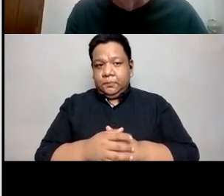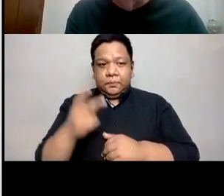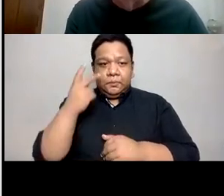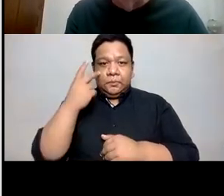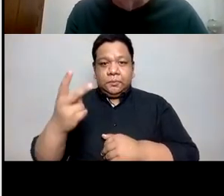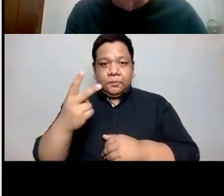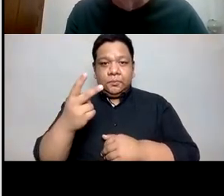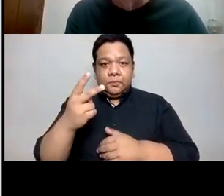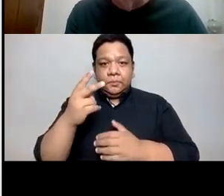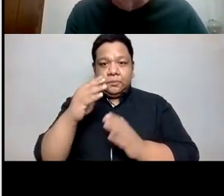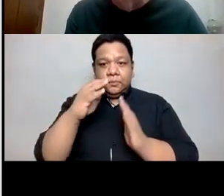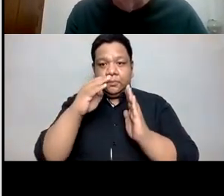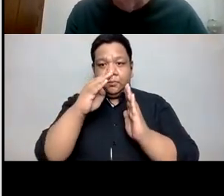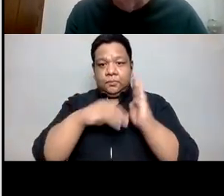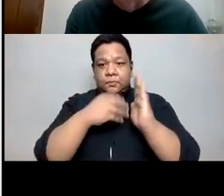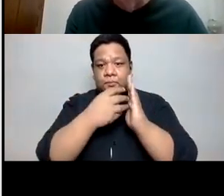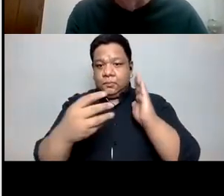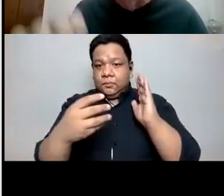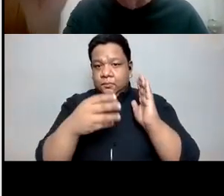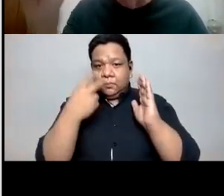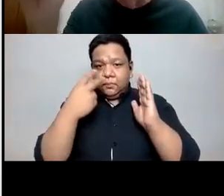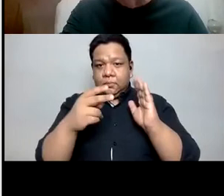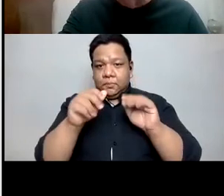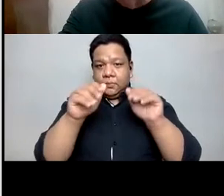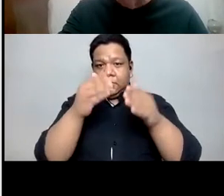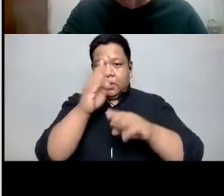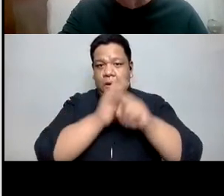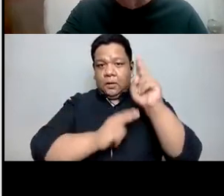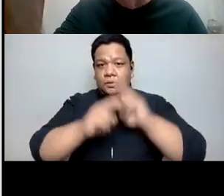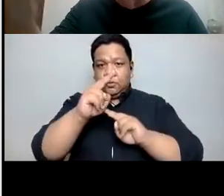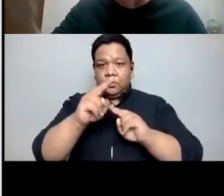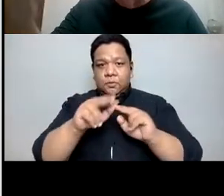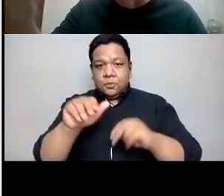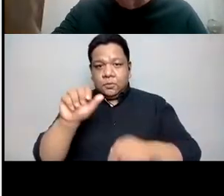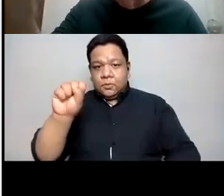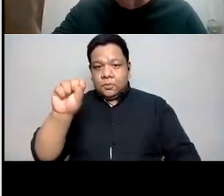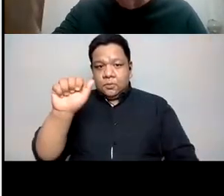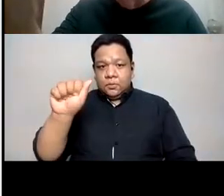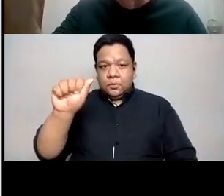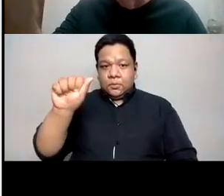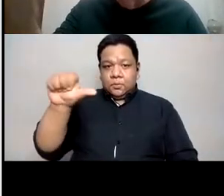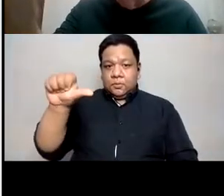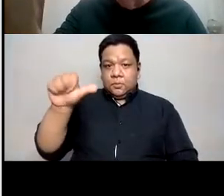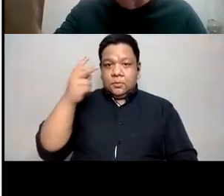chart now, or do I have to close it down? Can you see this and this and this?